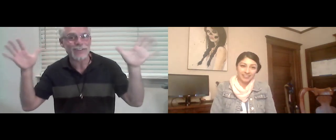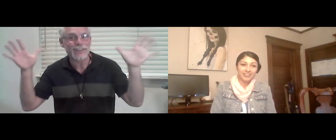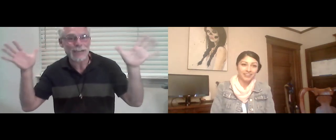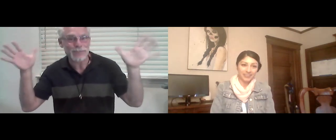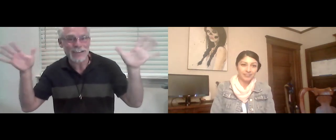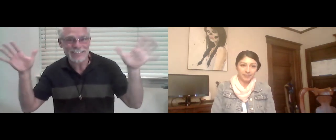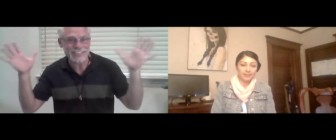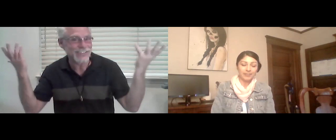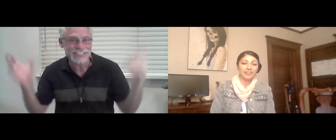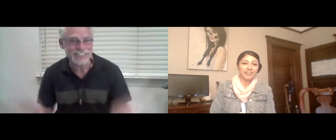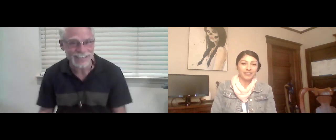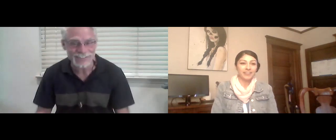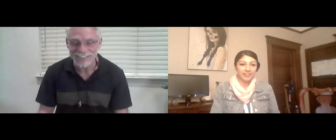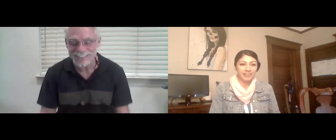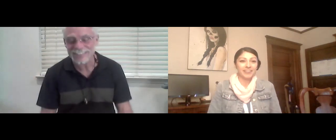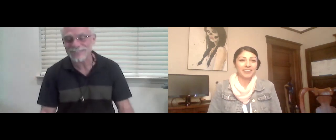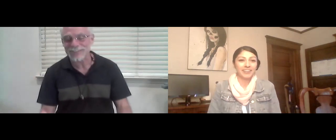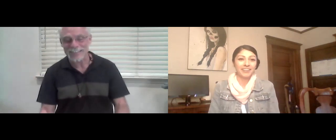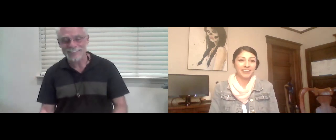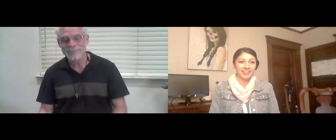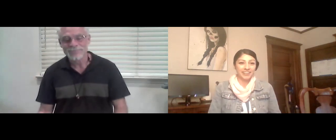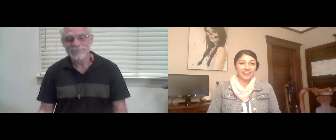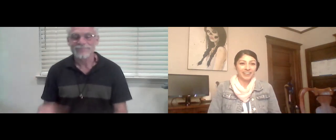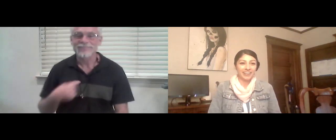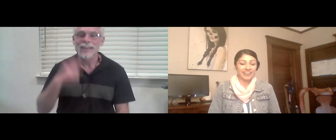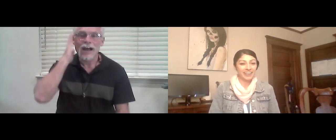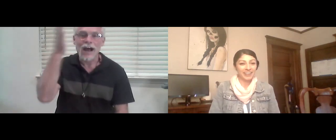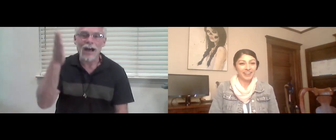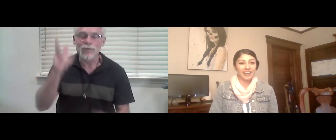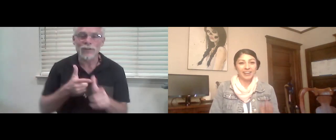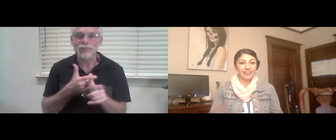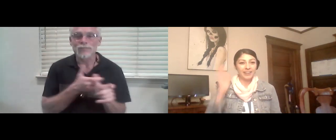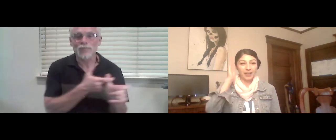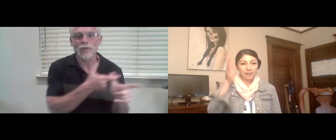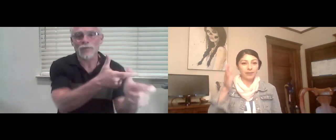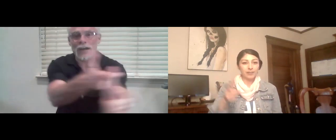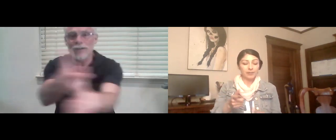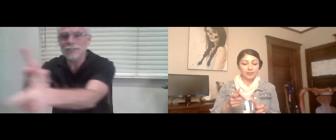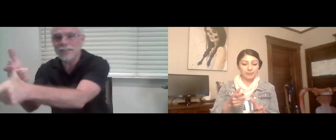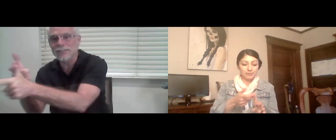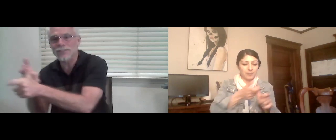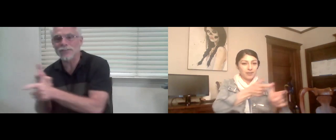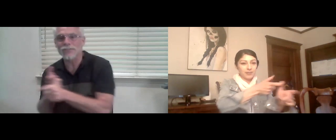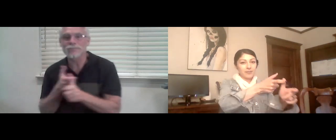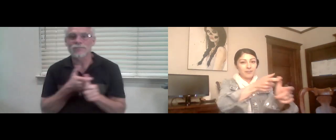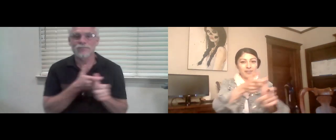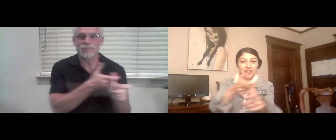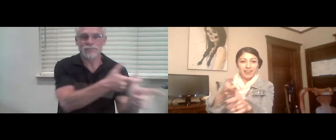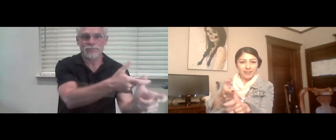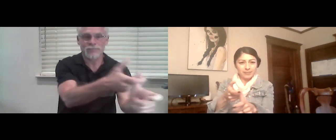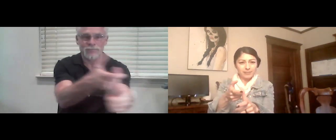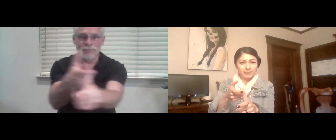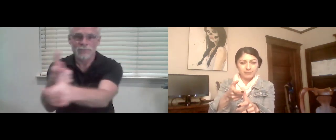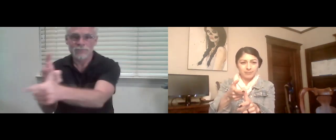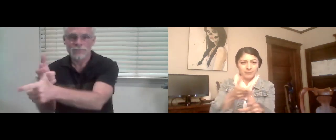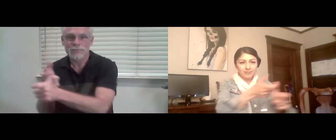sign for clap your hands. So it's just it's a little funny. I will run around in a circle.